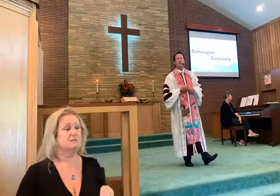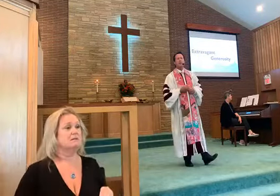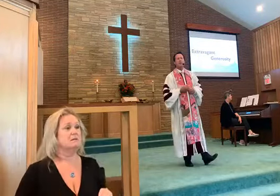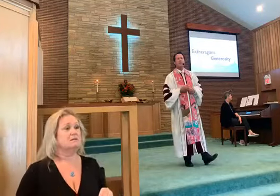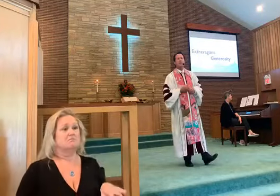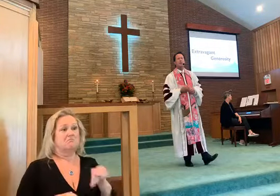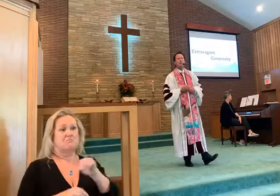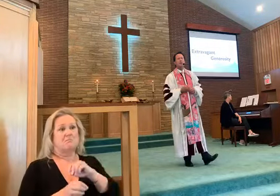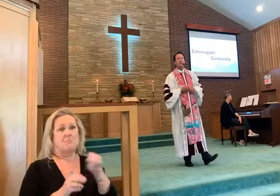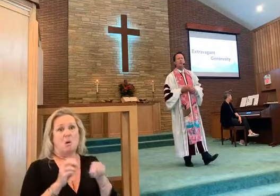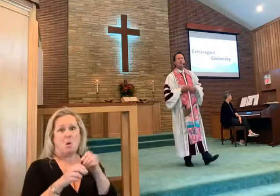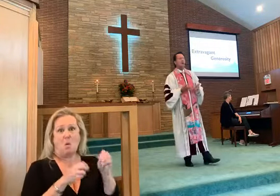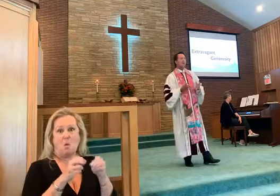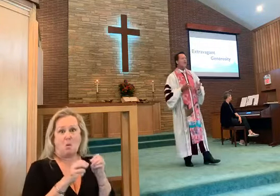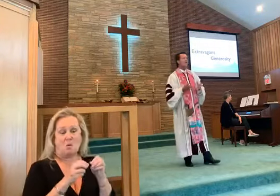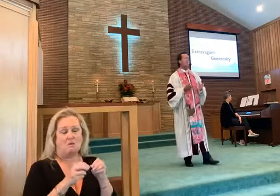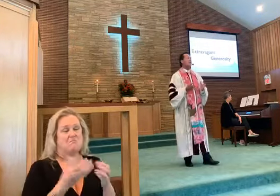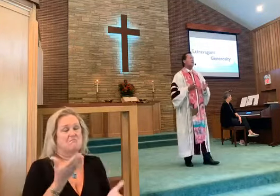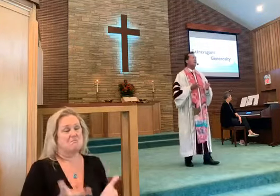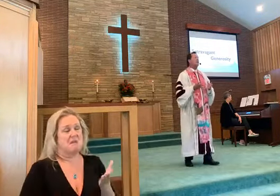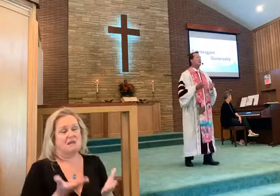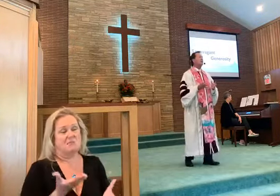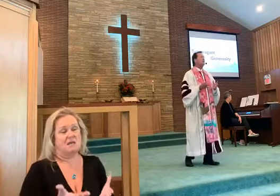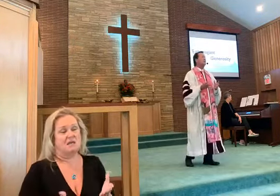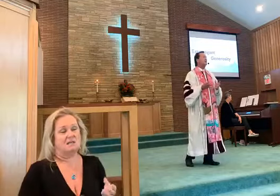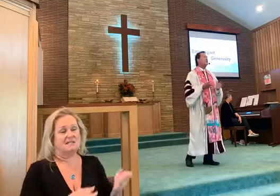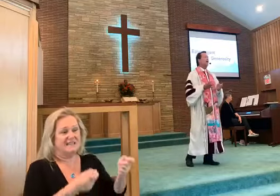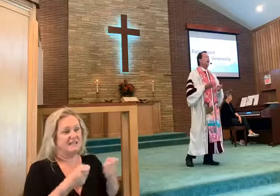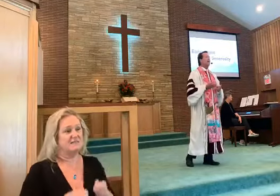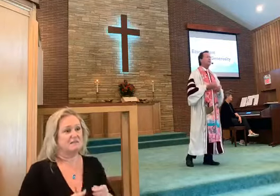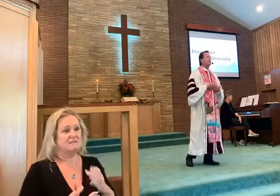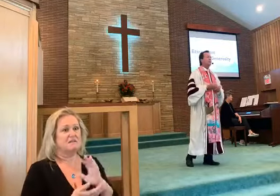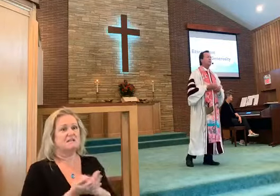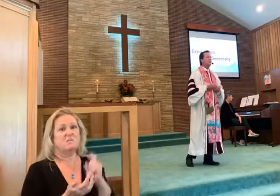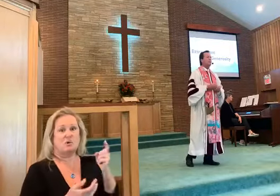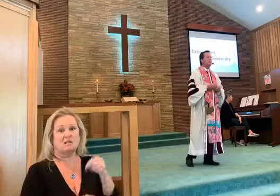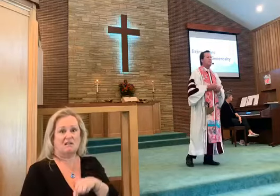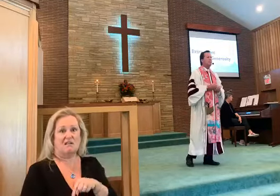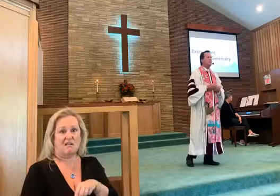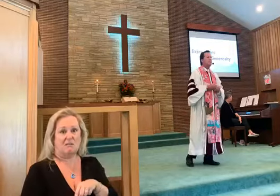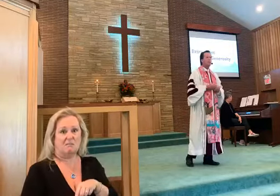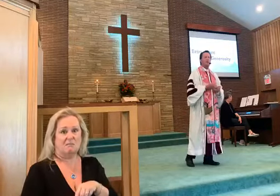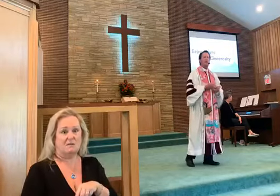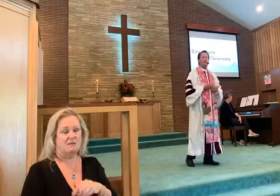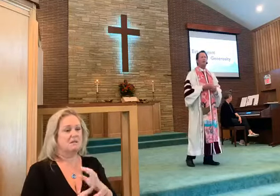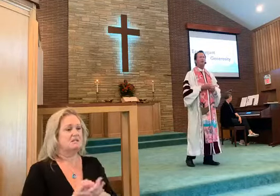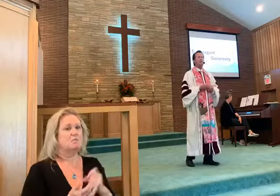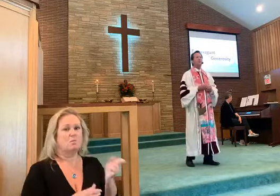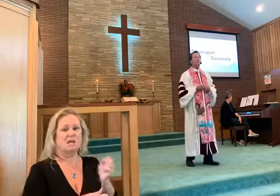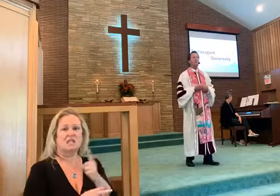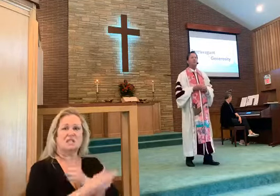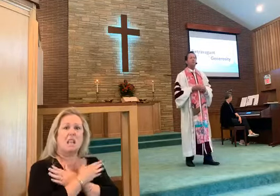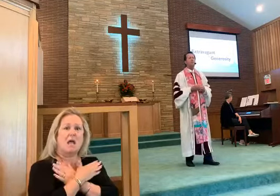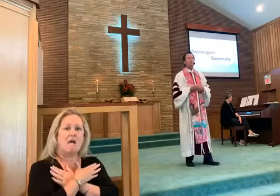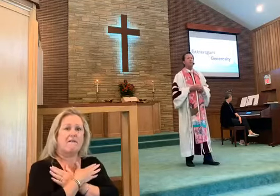tied in a bow. It might have been the gift of someone's time, someone's love,